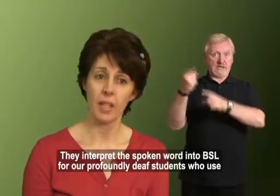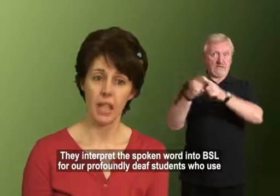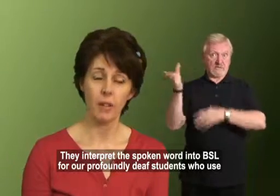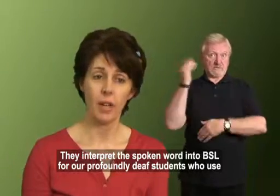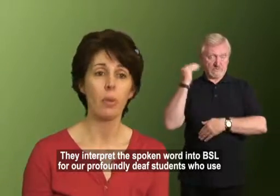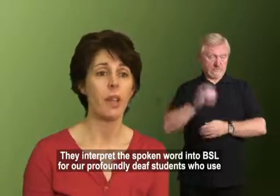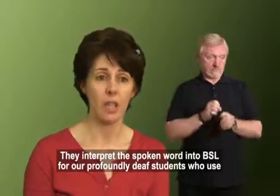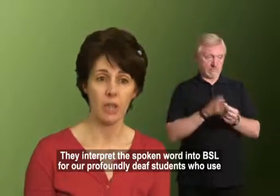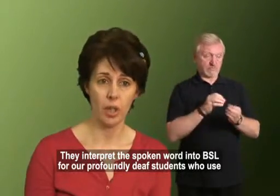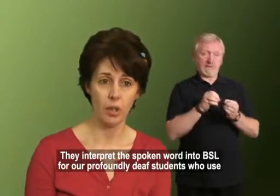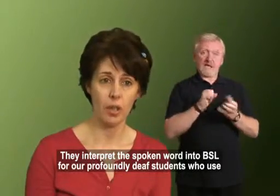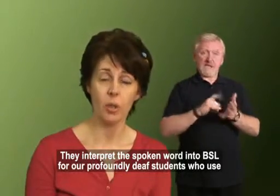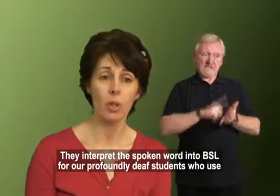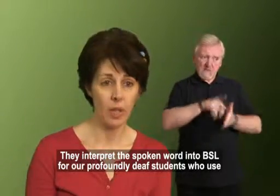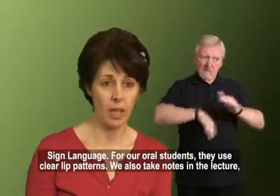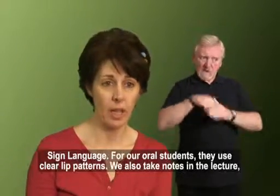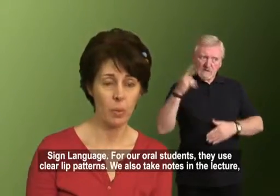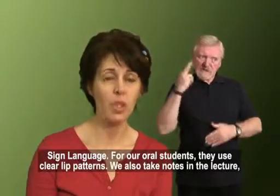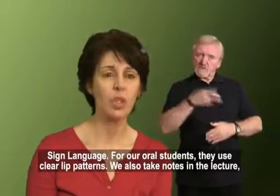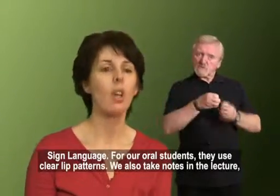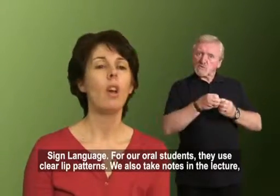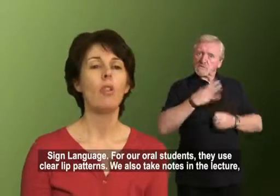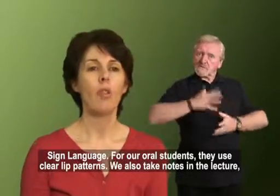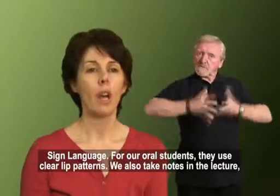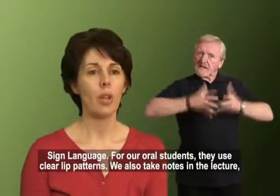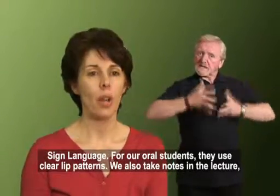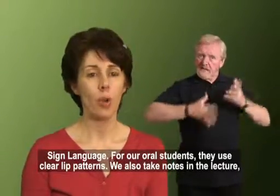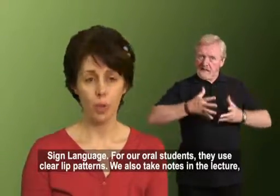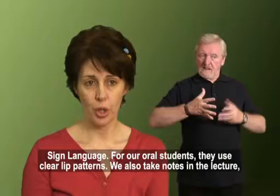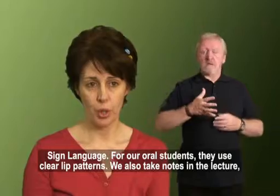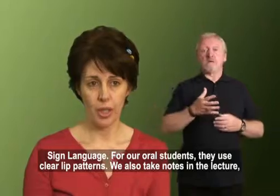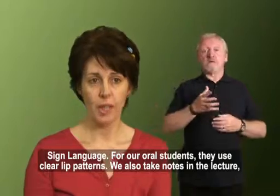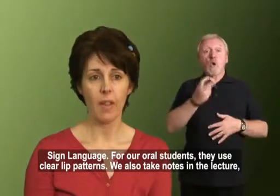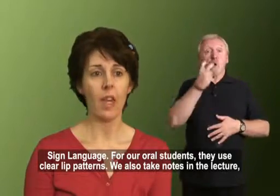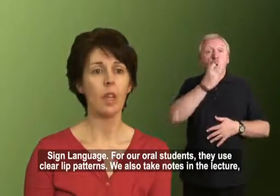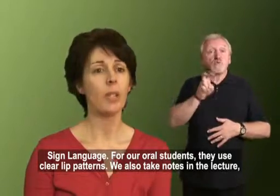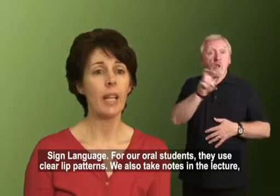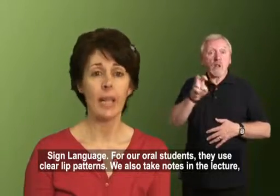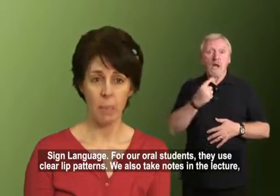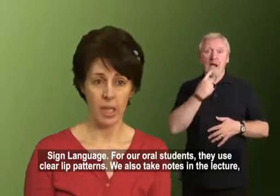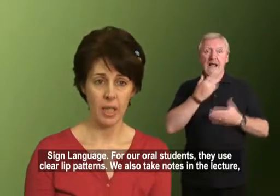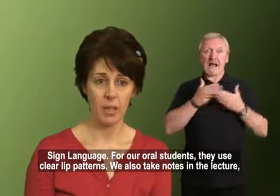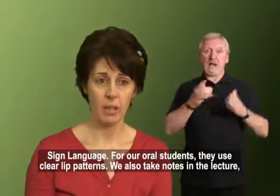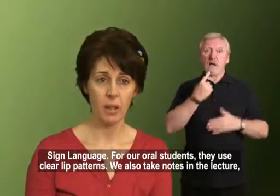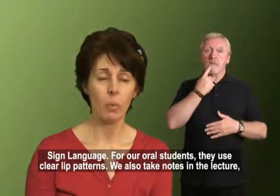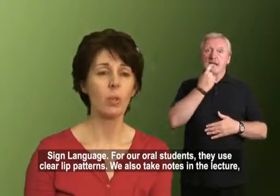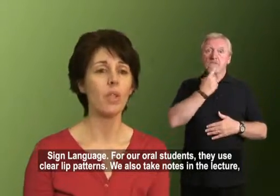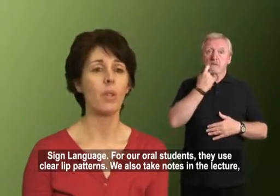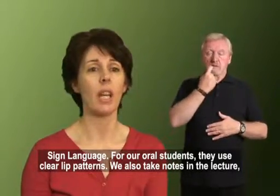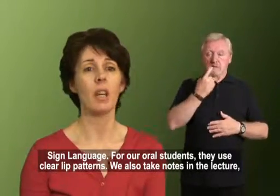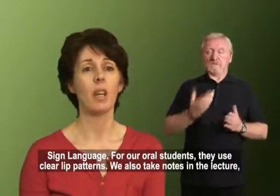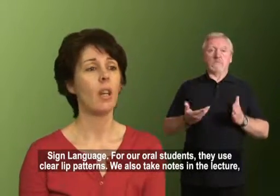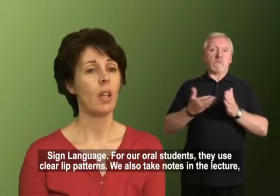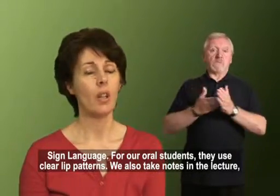into BSL for our profoundly deaf students who use sign language. For our oral students, they use clear lip patterns. We